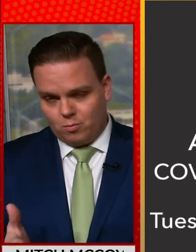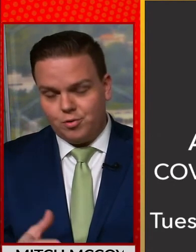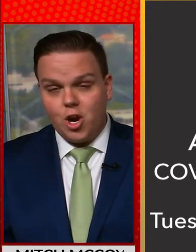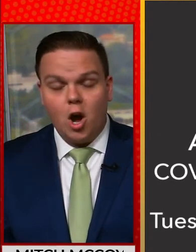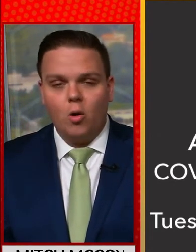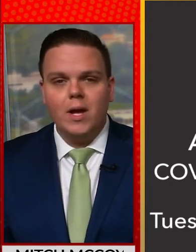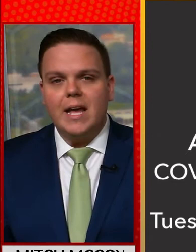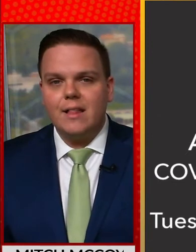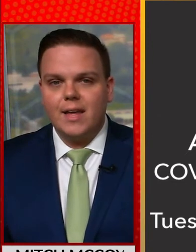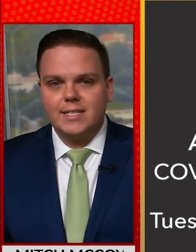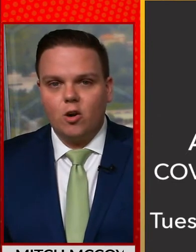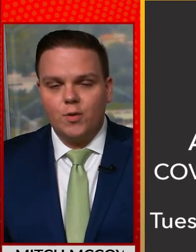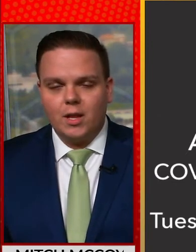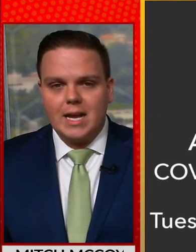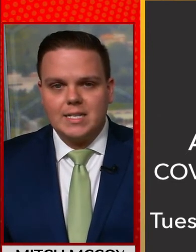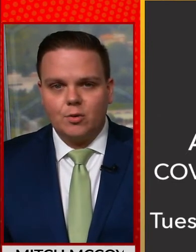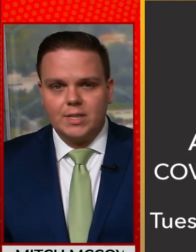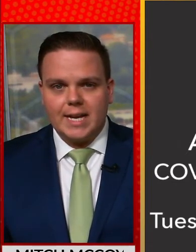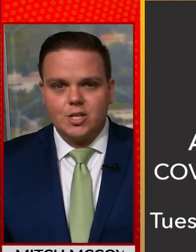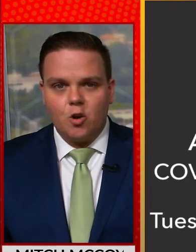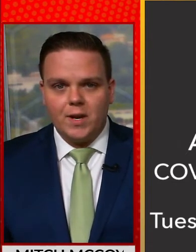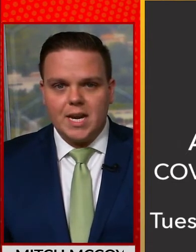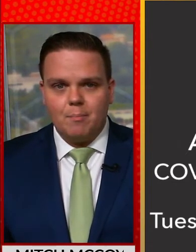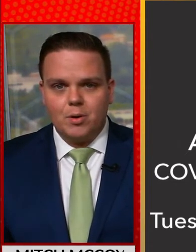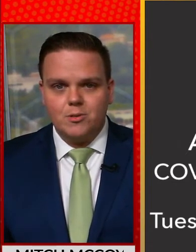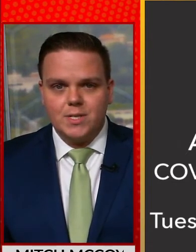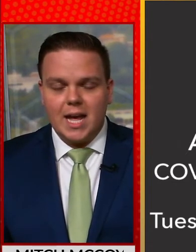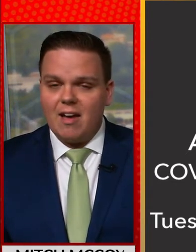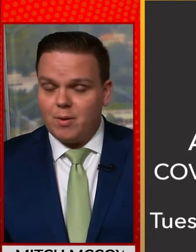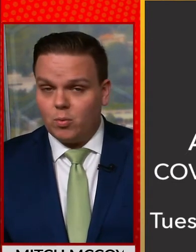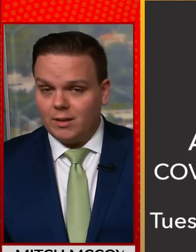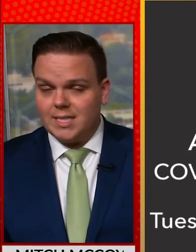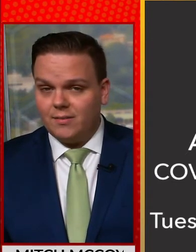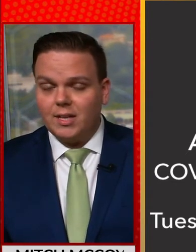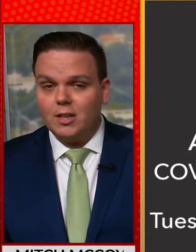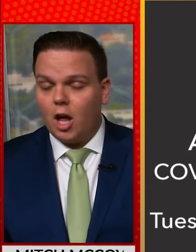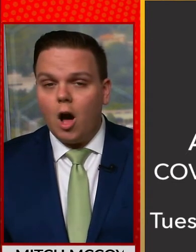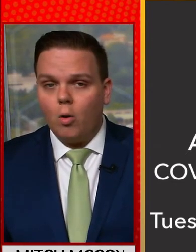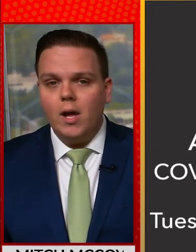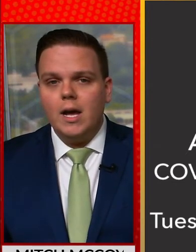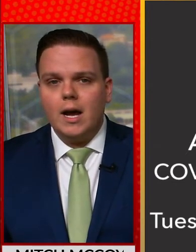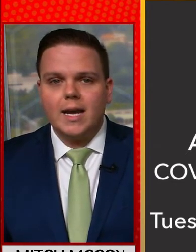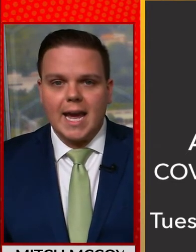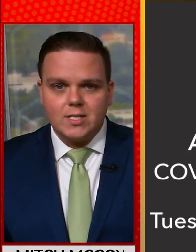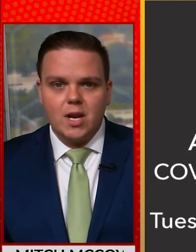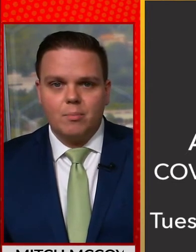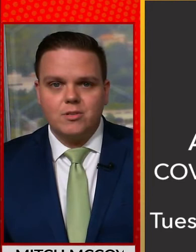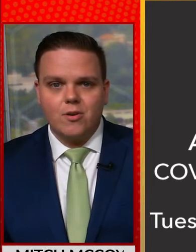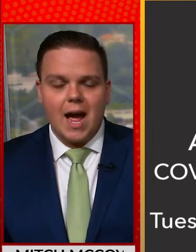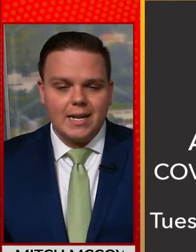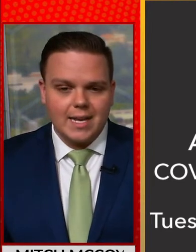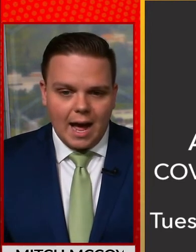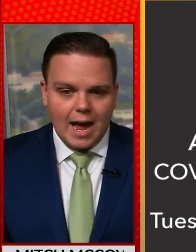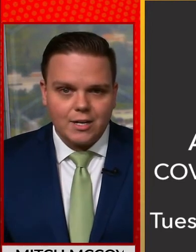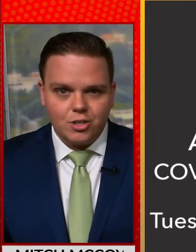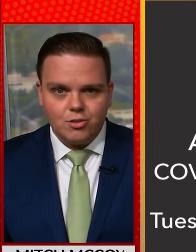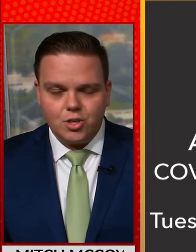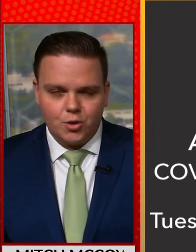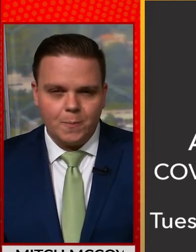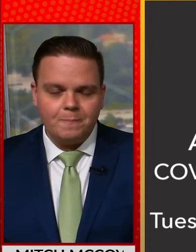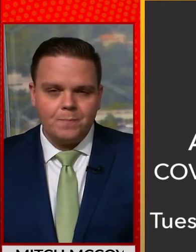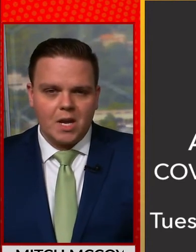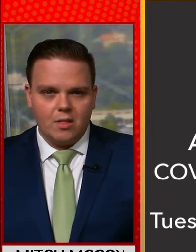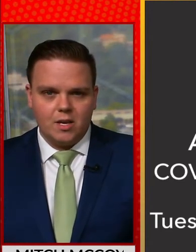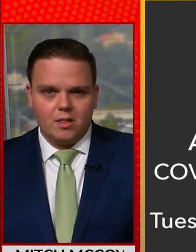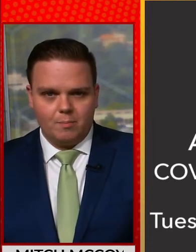might know that over the last several days, COVID numbers have been relatively low. Case numbers are not as high due